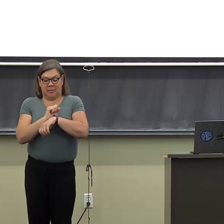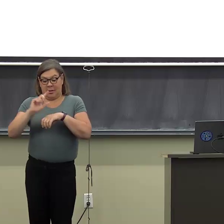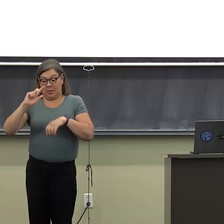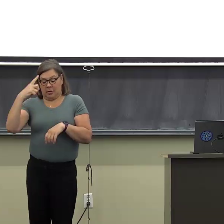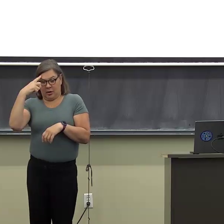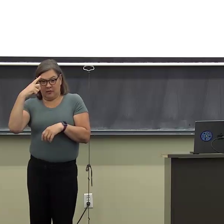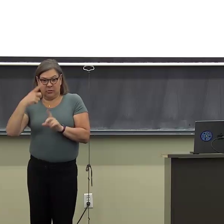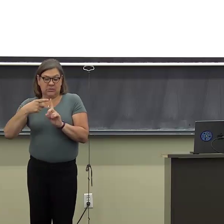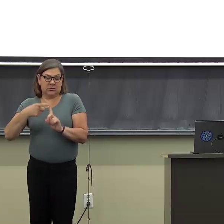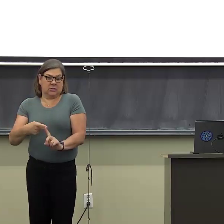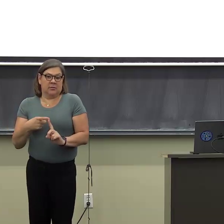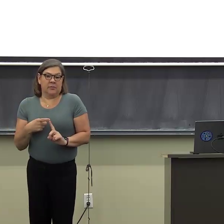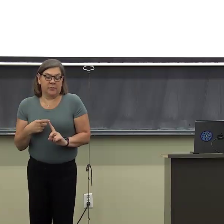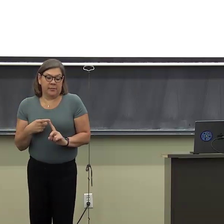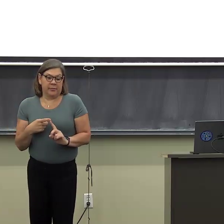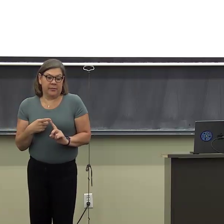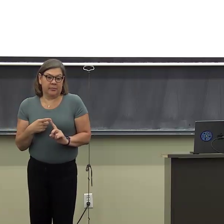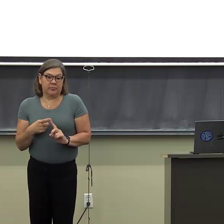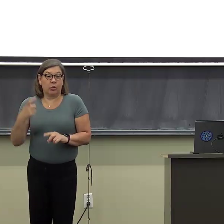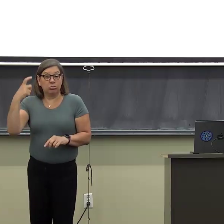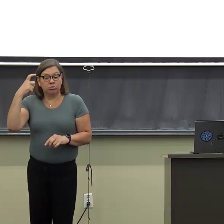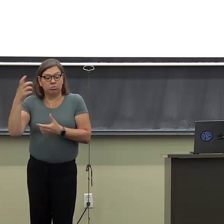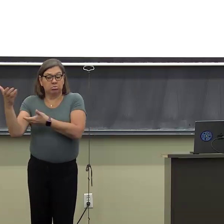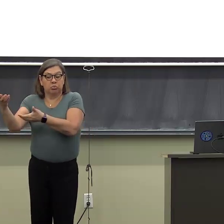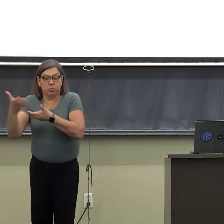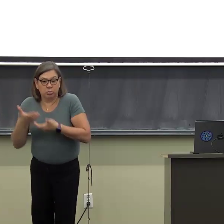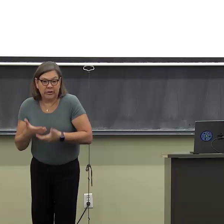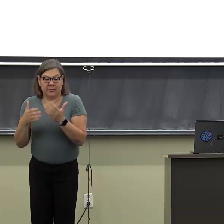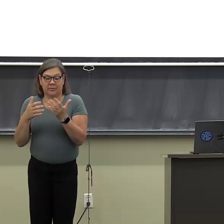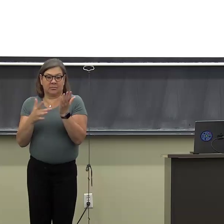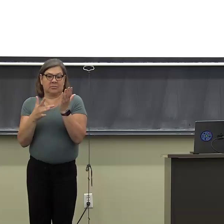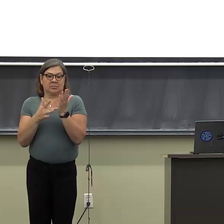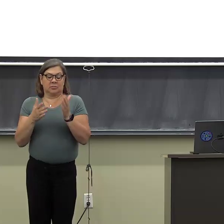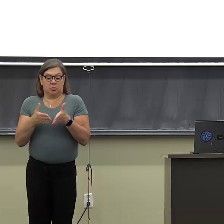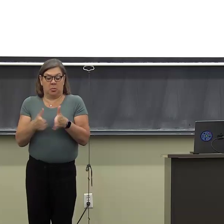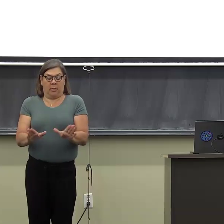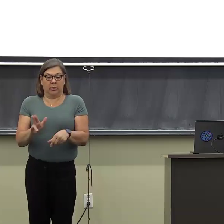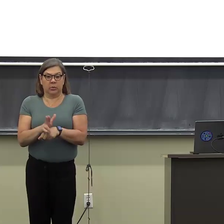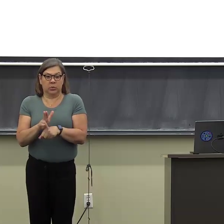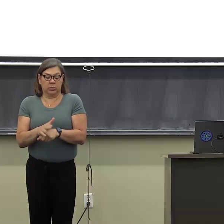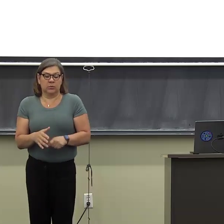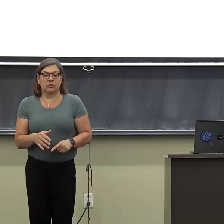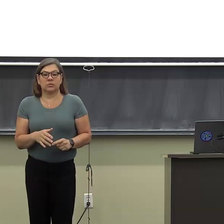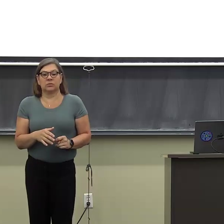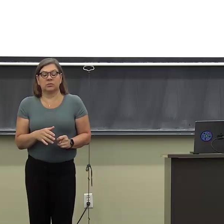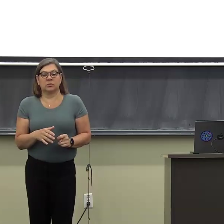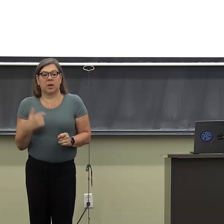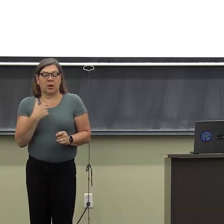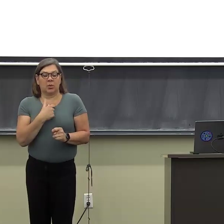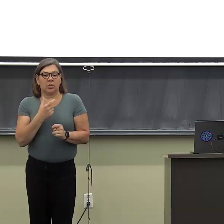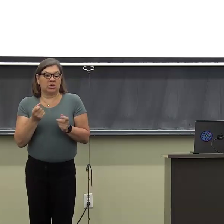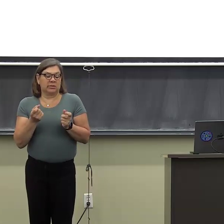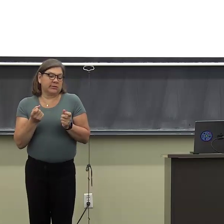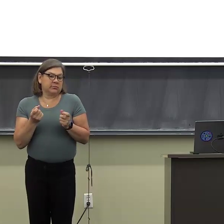particular bring technology into public use and how we can try to assert more control from